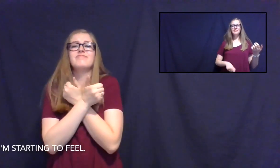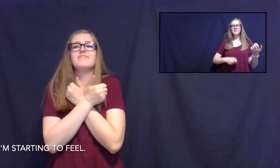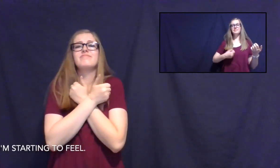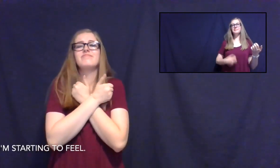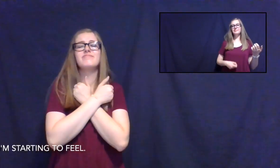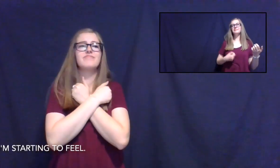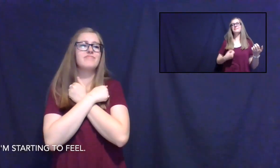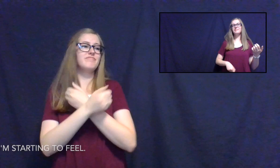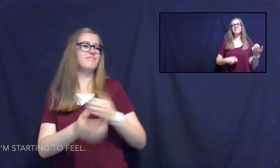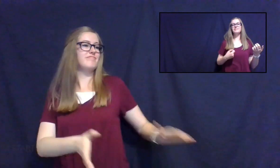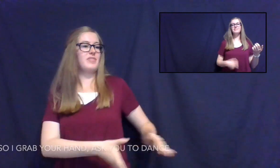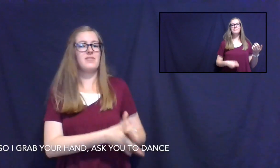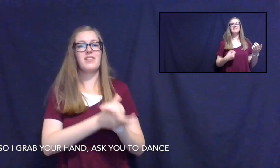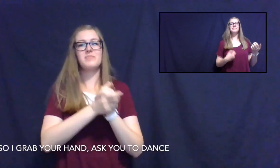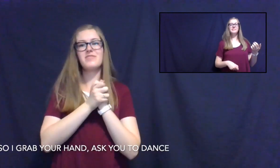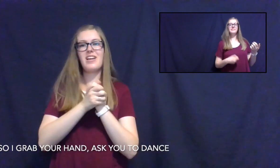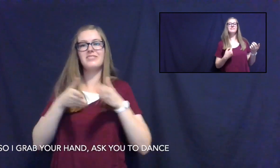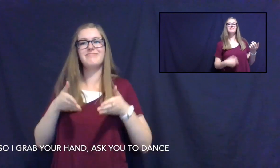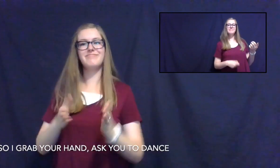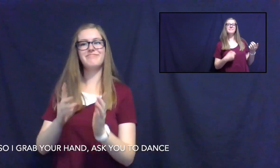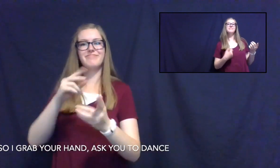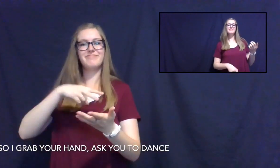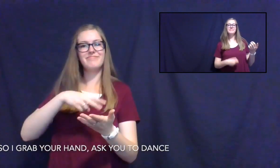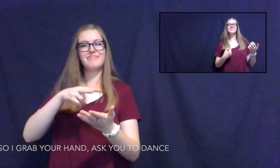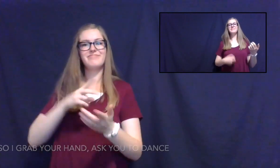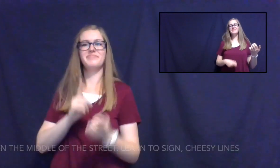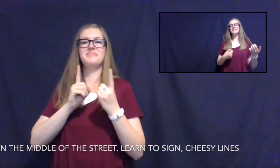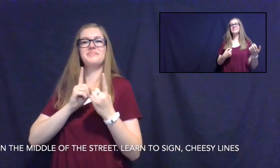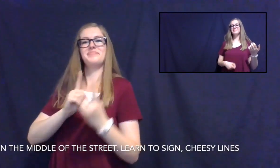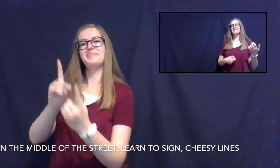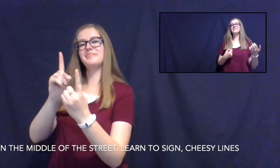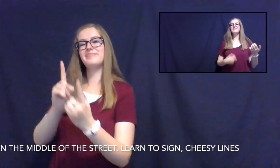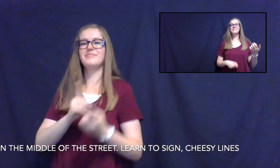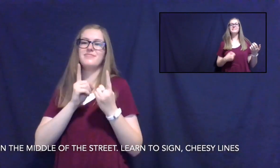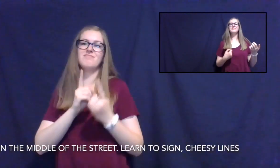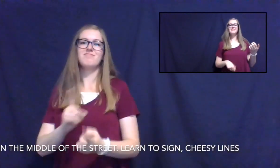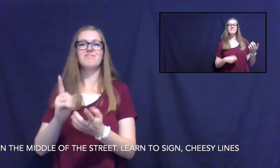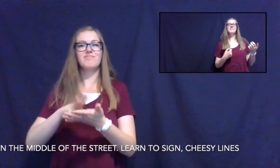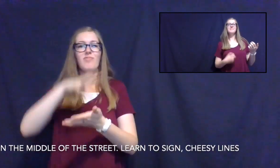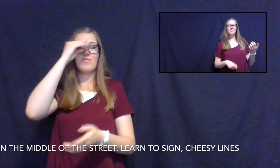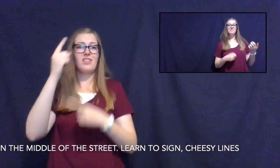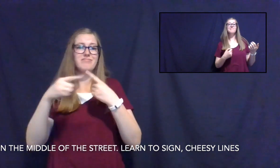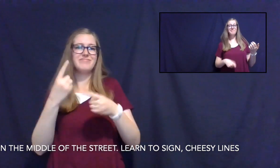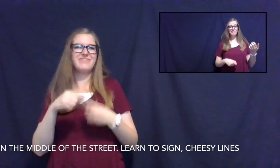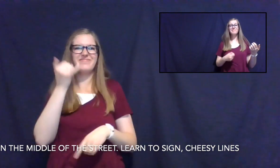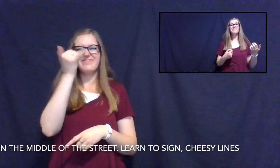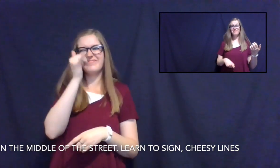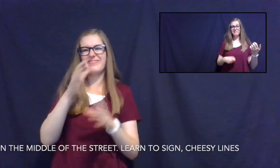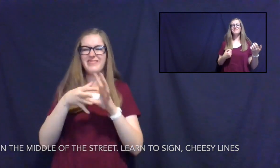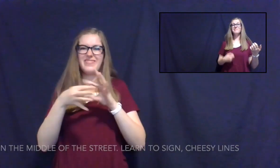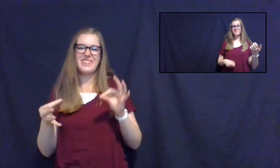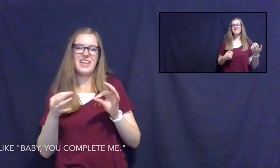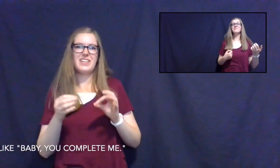that I'm starting to feel So I'll grab your hand, ask you to dance In the middle of the street Learn to